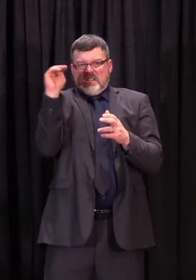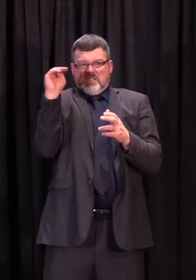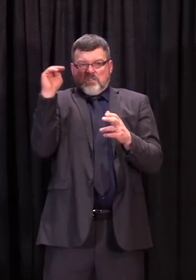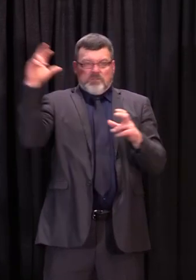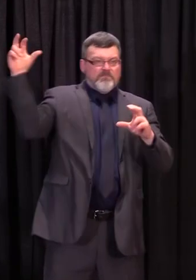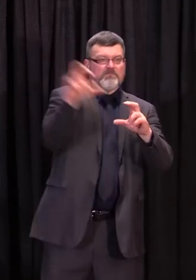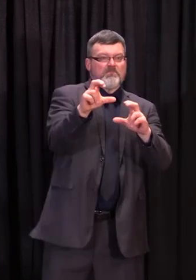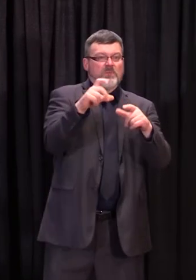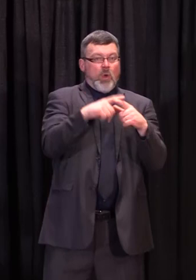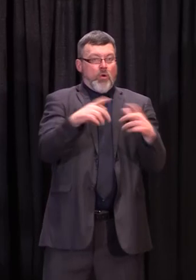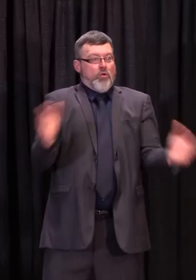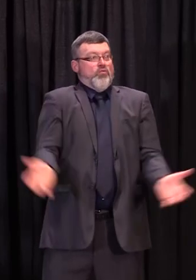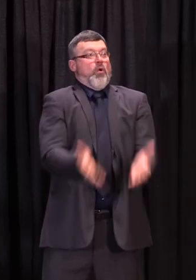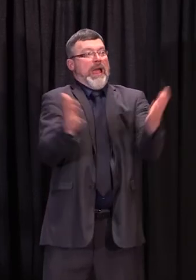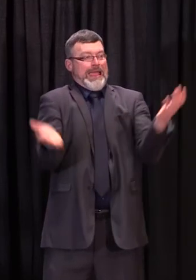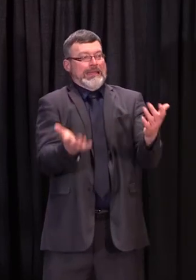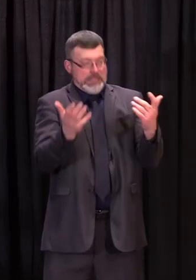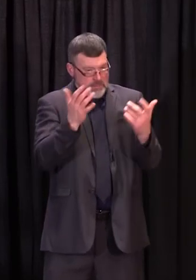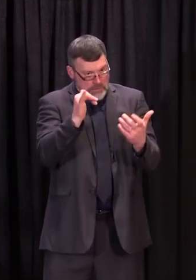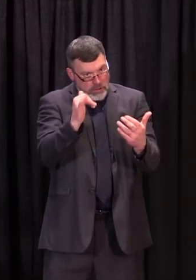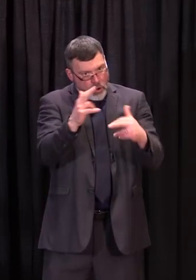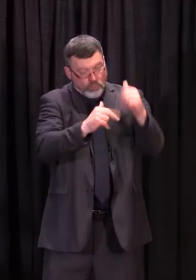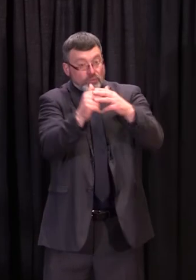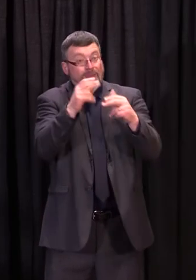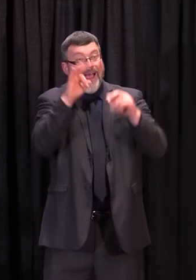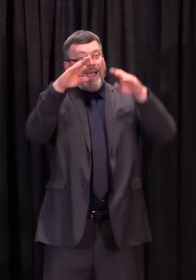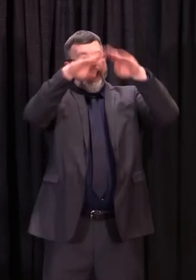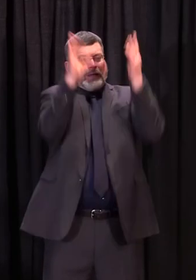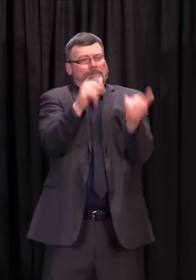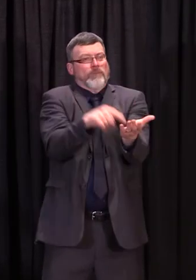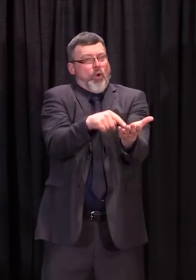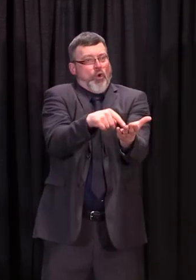homes for middle-income Vermonters like this teacher.